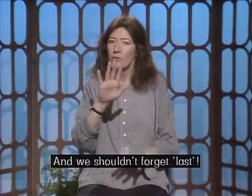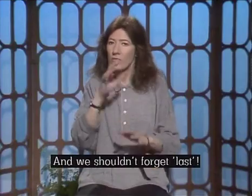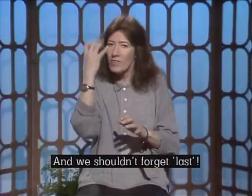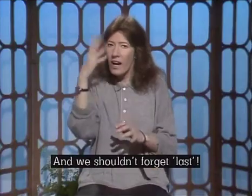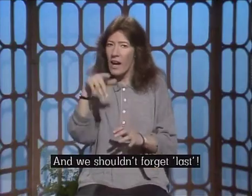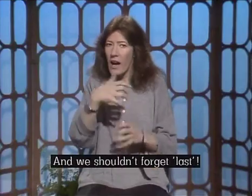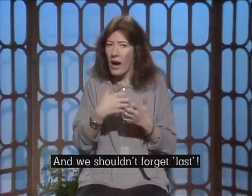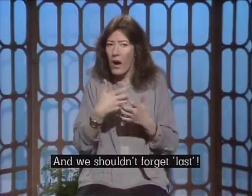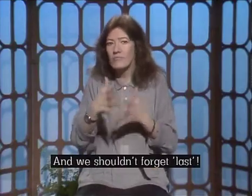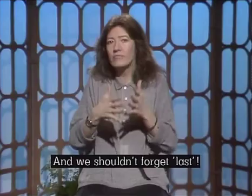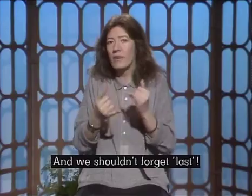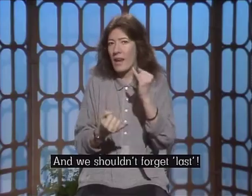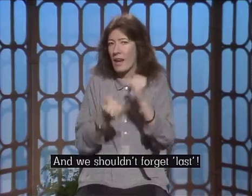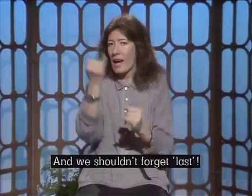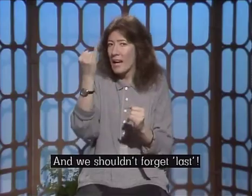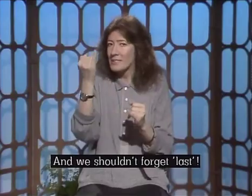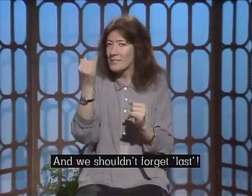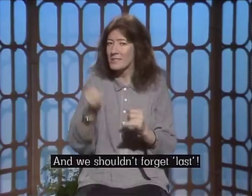And we shouldn't forget how to sign last.